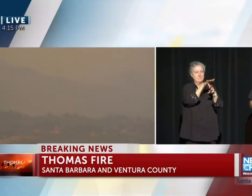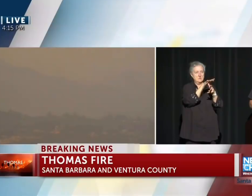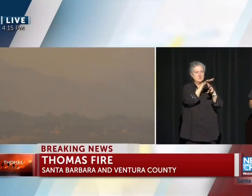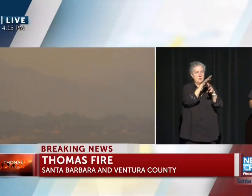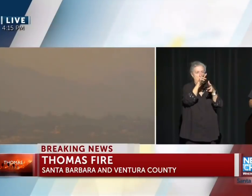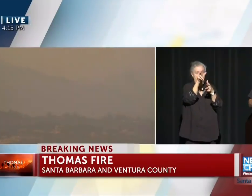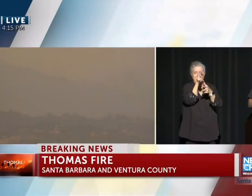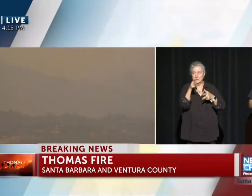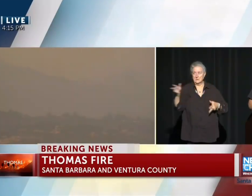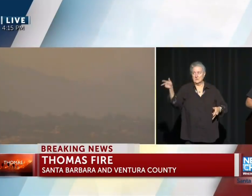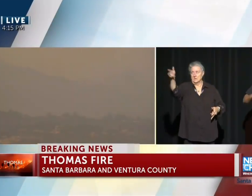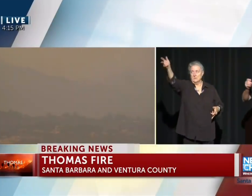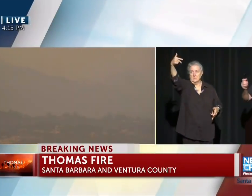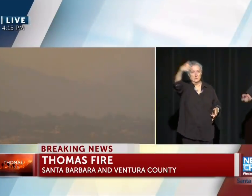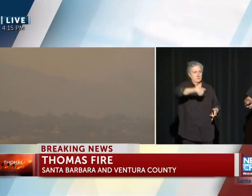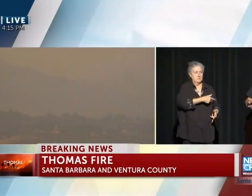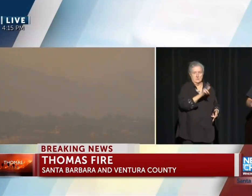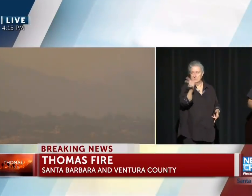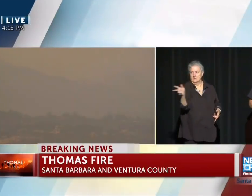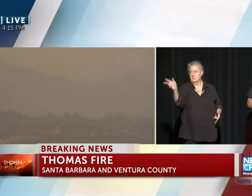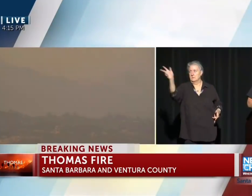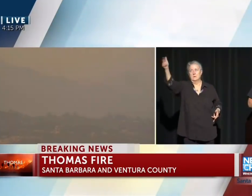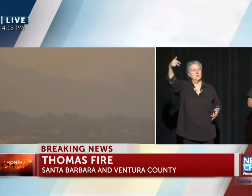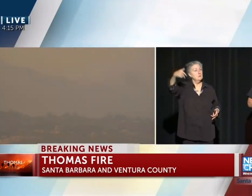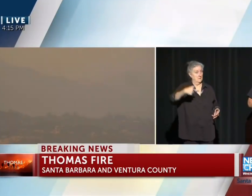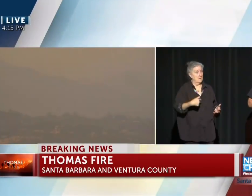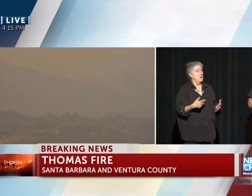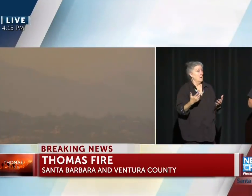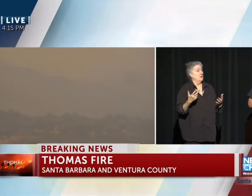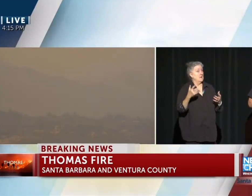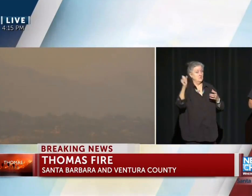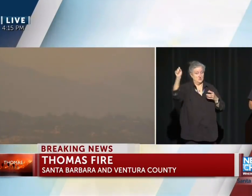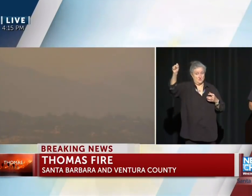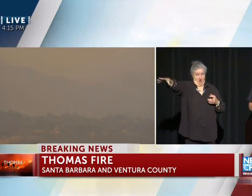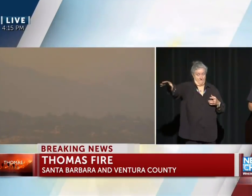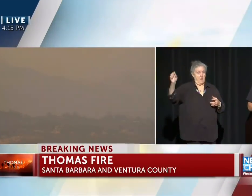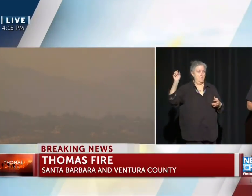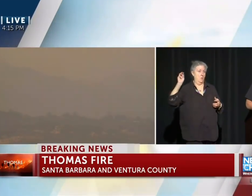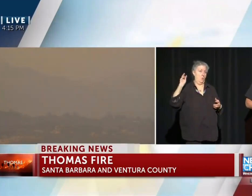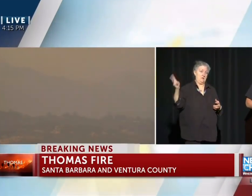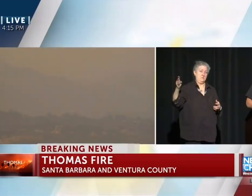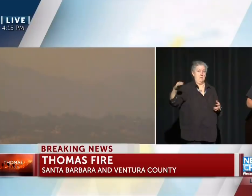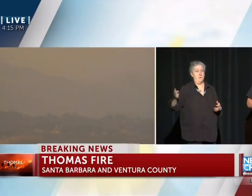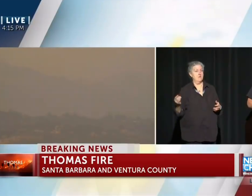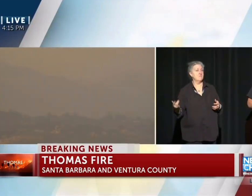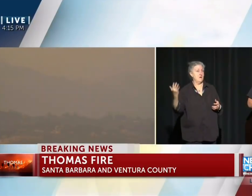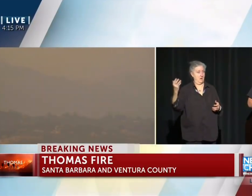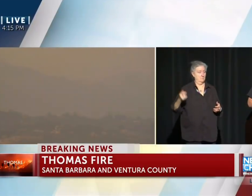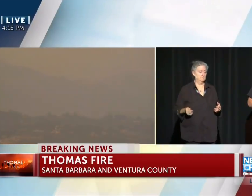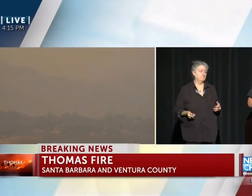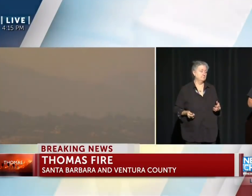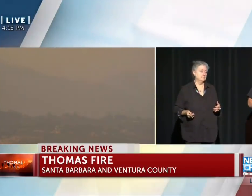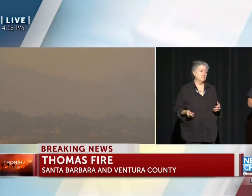turnaround time for them to resupply and drop on the western edge of the fire.